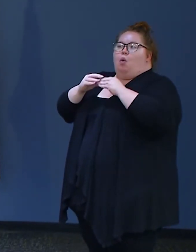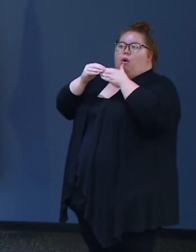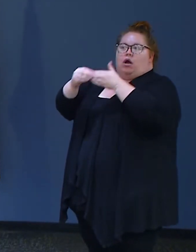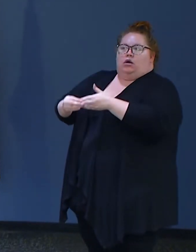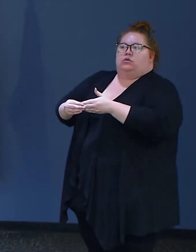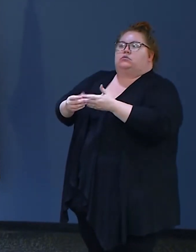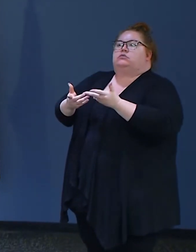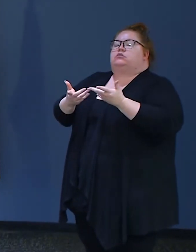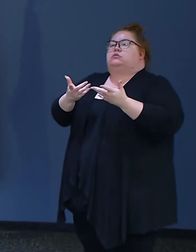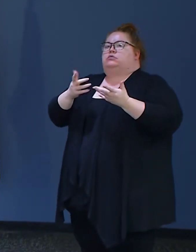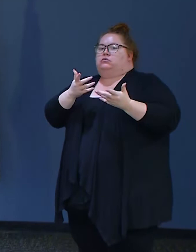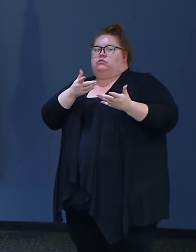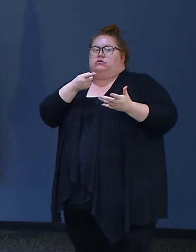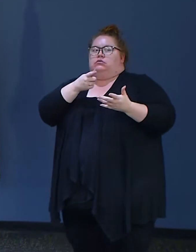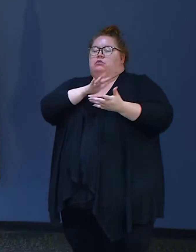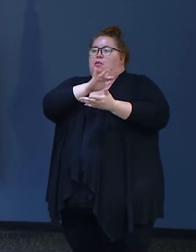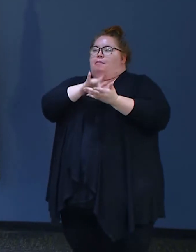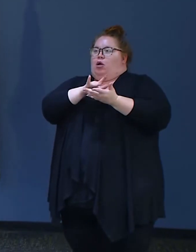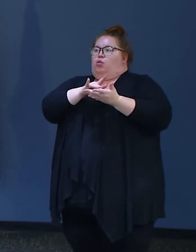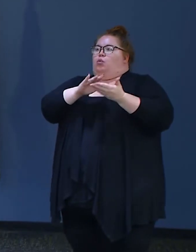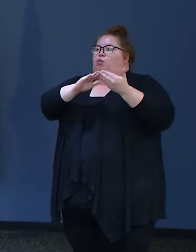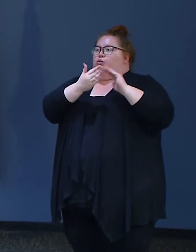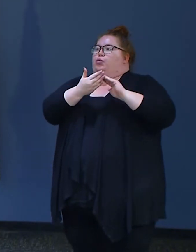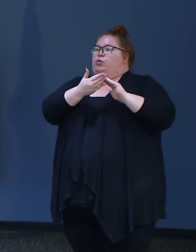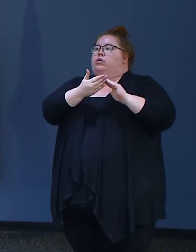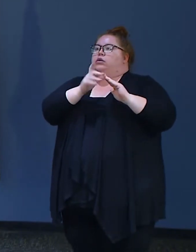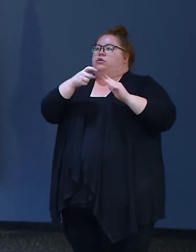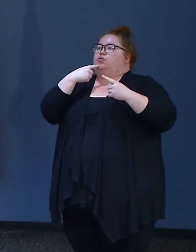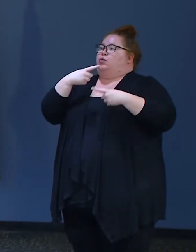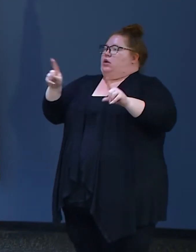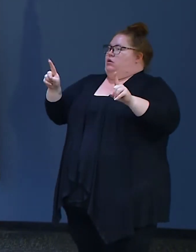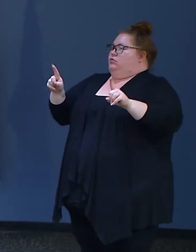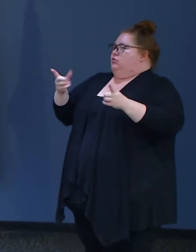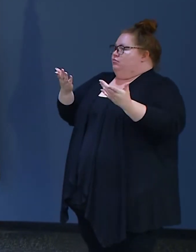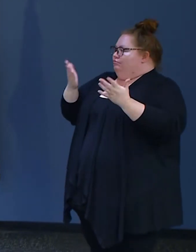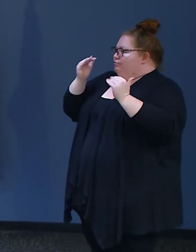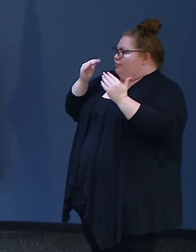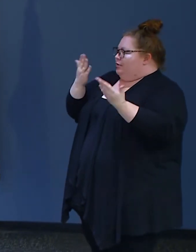medical community. And I hope that answers your question.